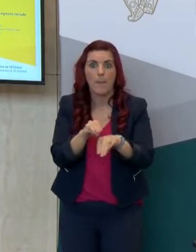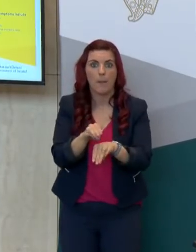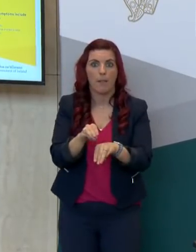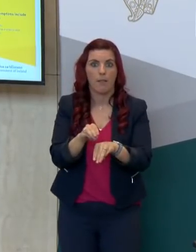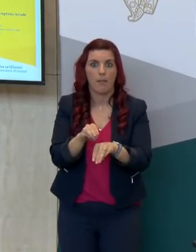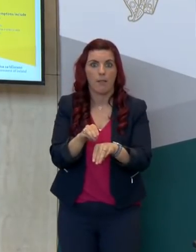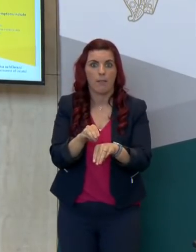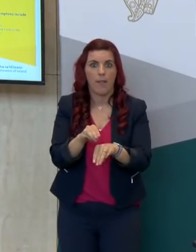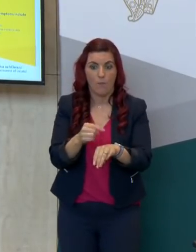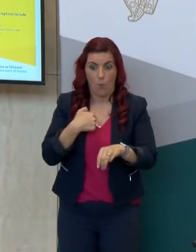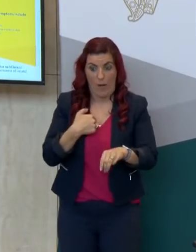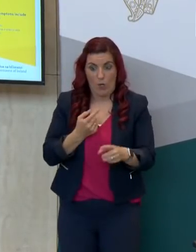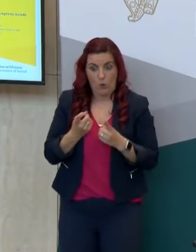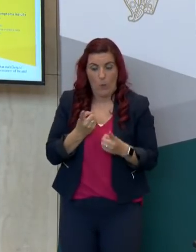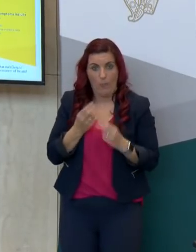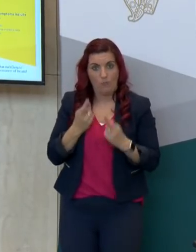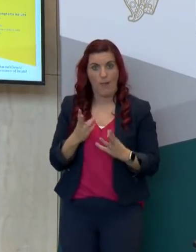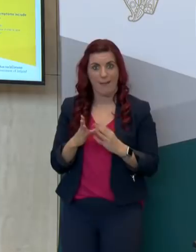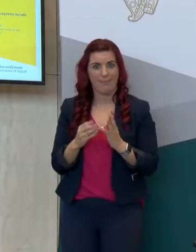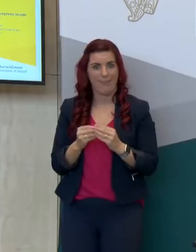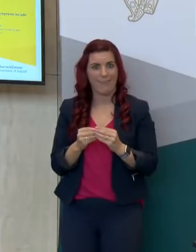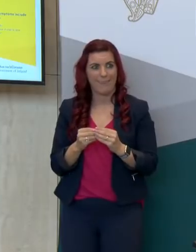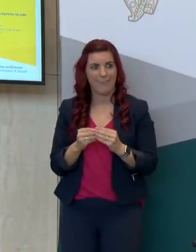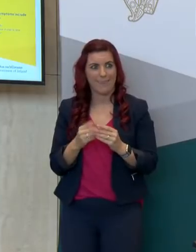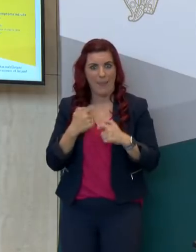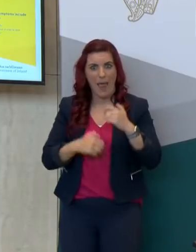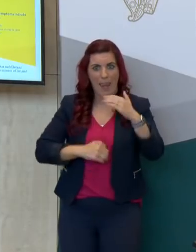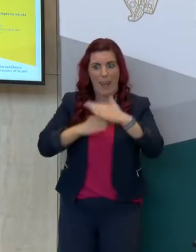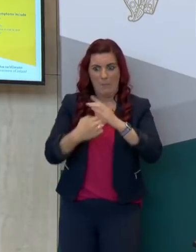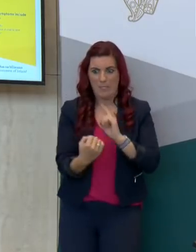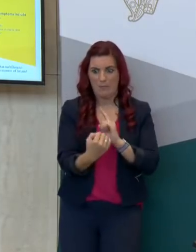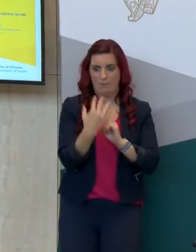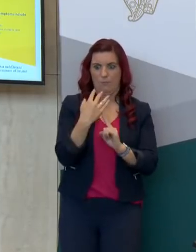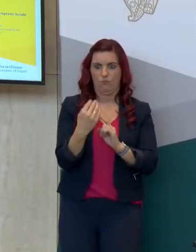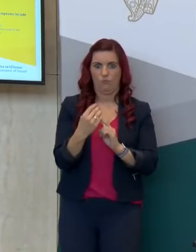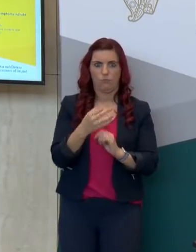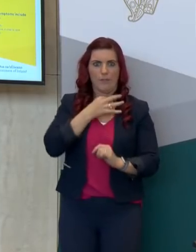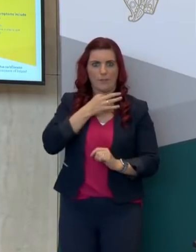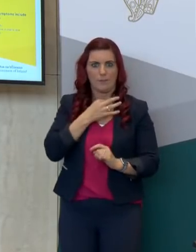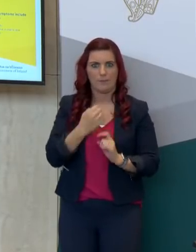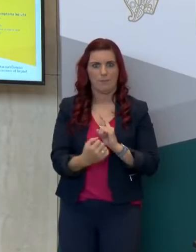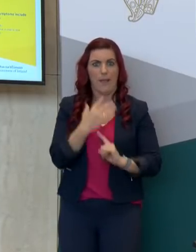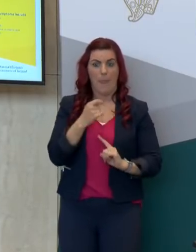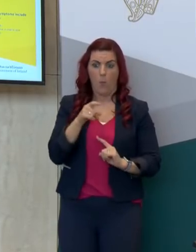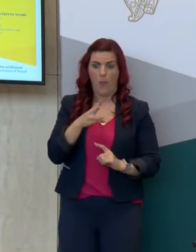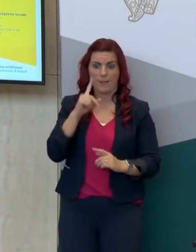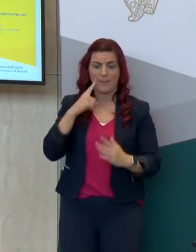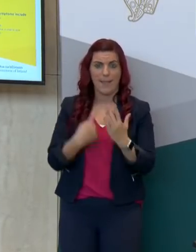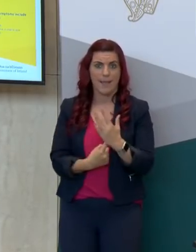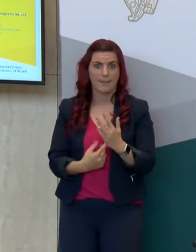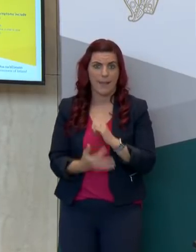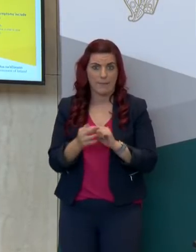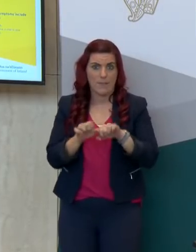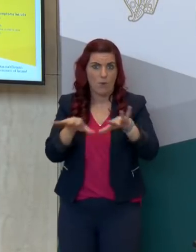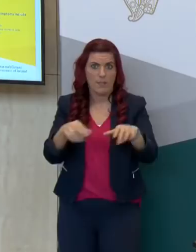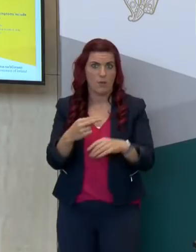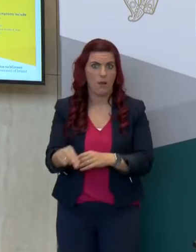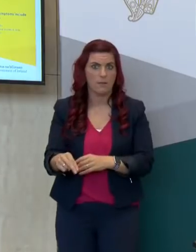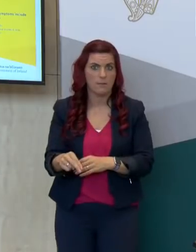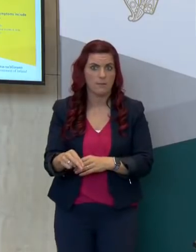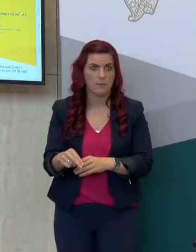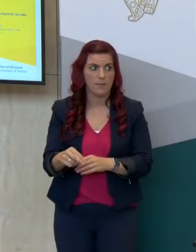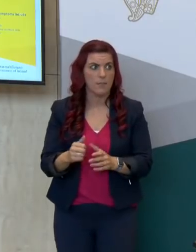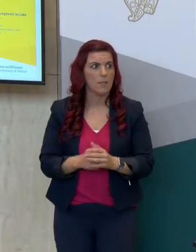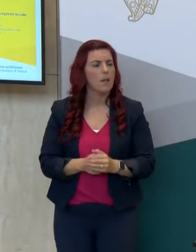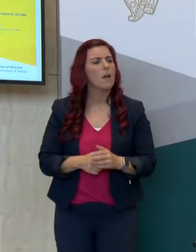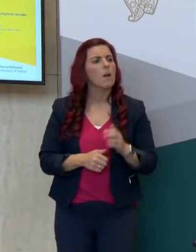are doing the right things, that is the single greatest determinant of whether or not this disease spreads. Just